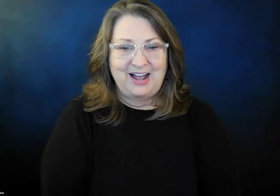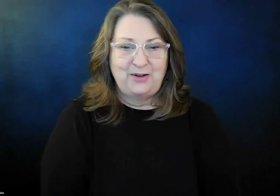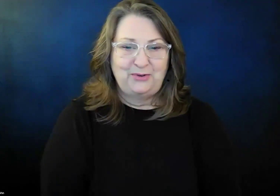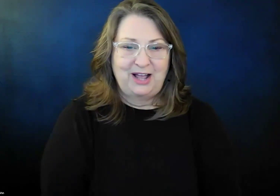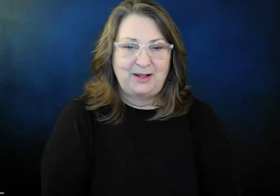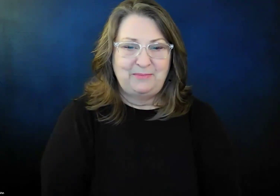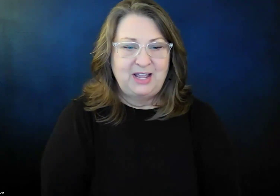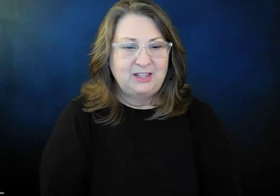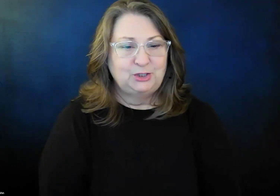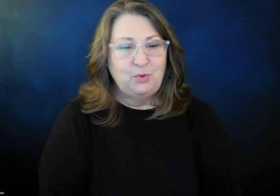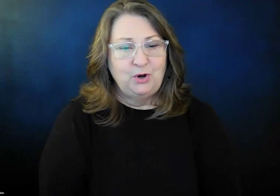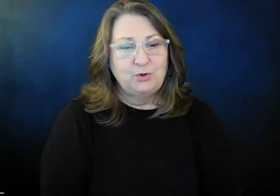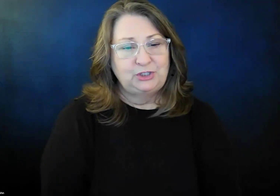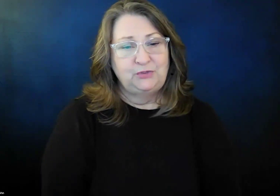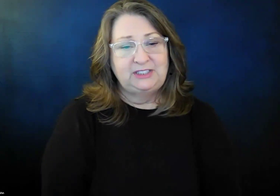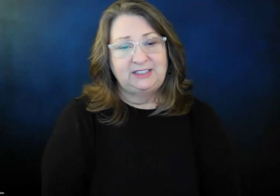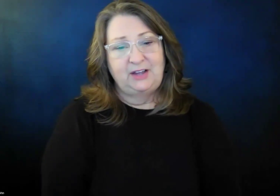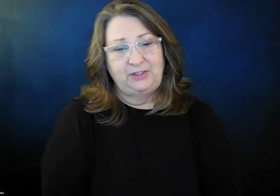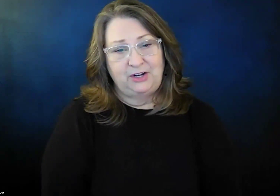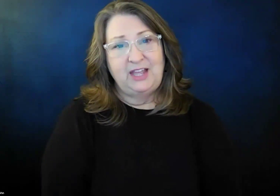And now there's more and more